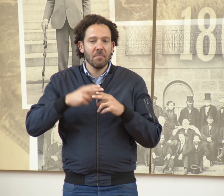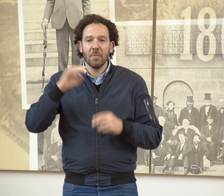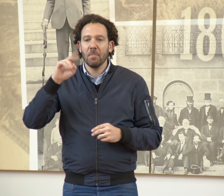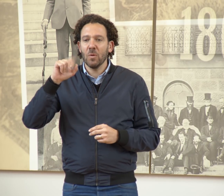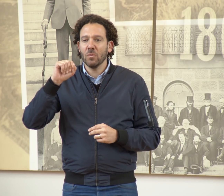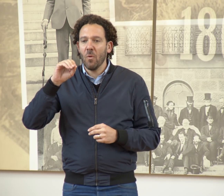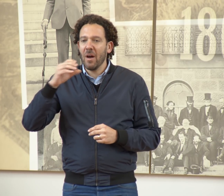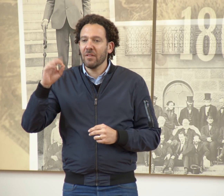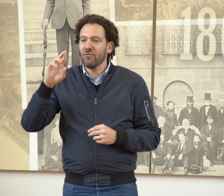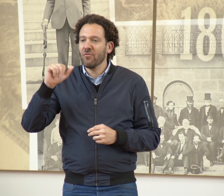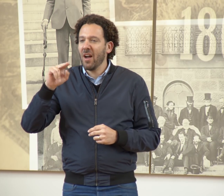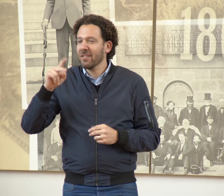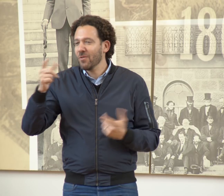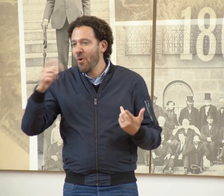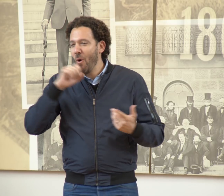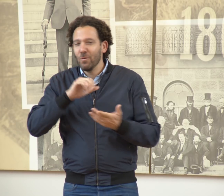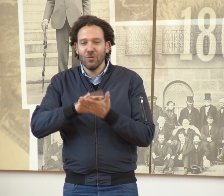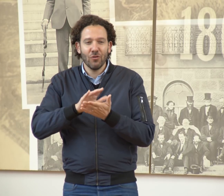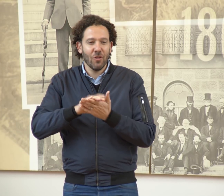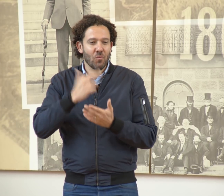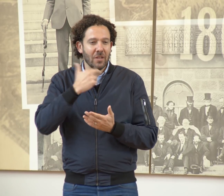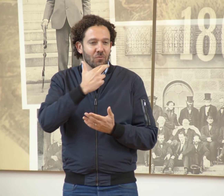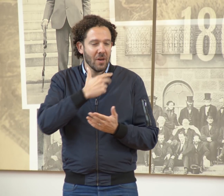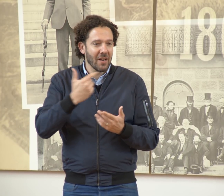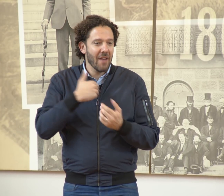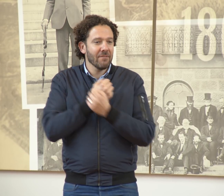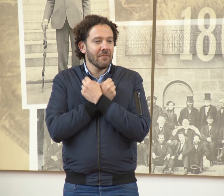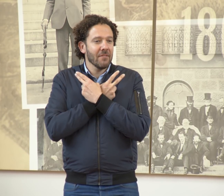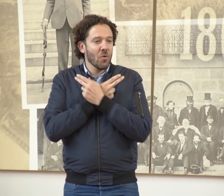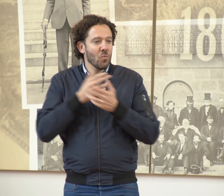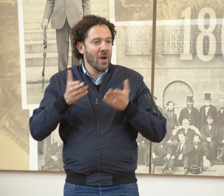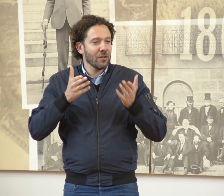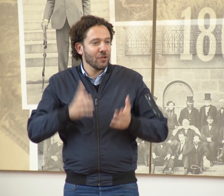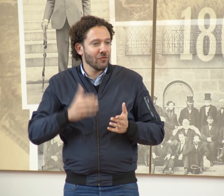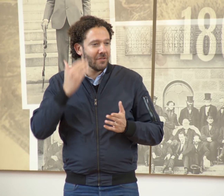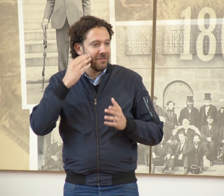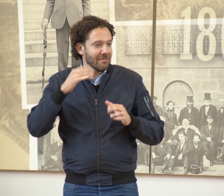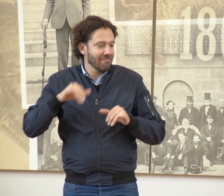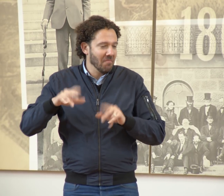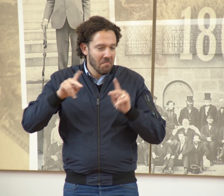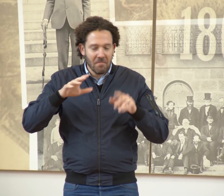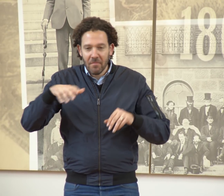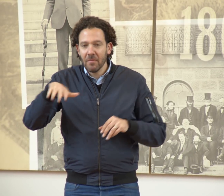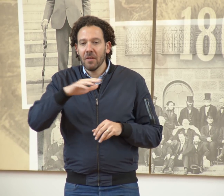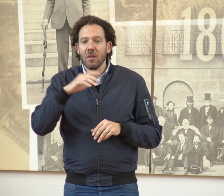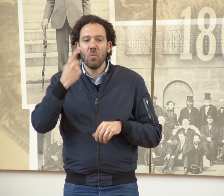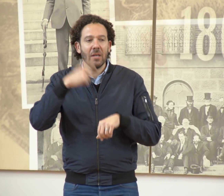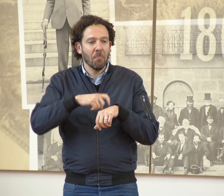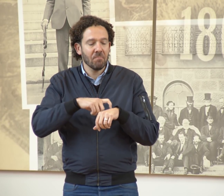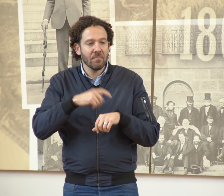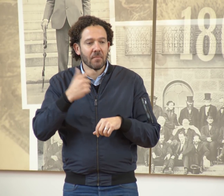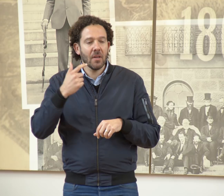and restaurants in Hollywood. There's an old school restaurant in Los Angeles that still has waiters who wear bow